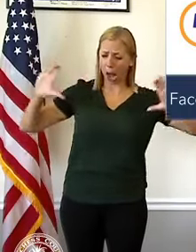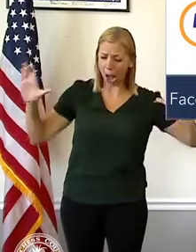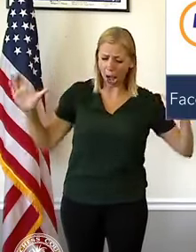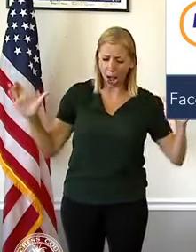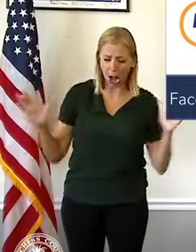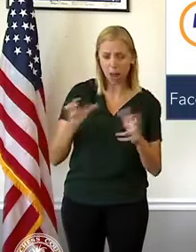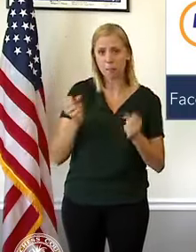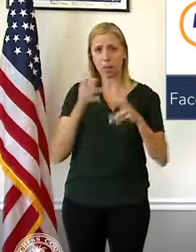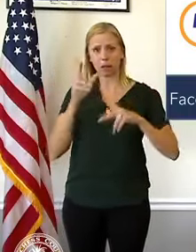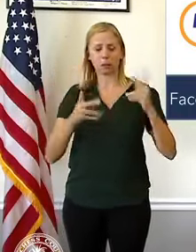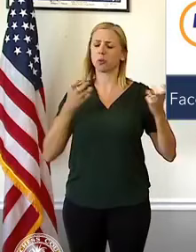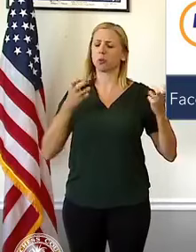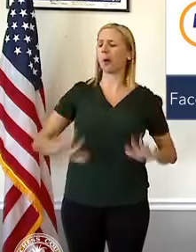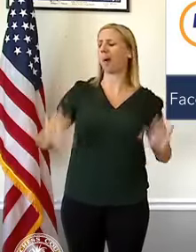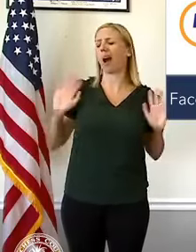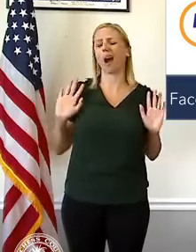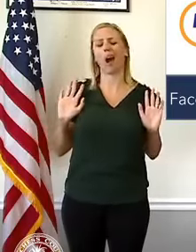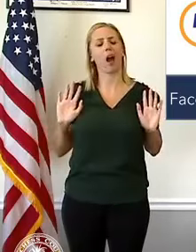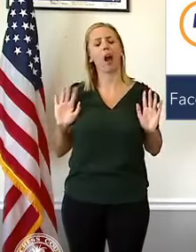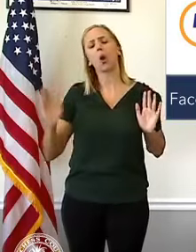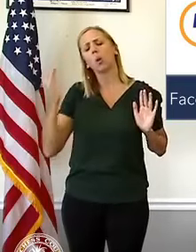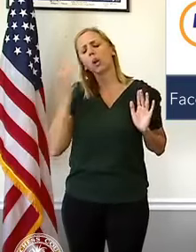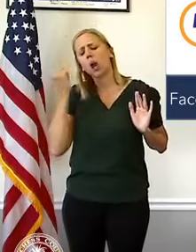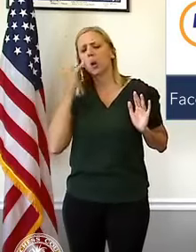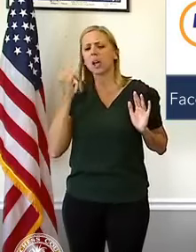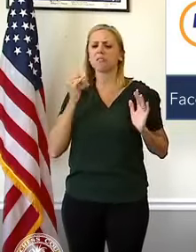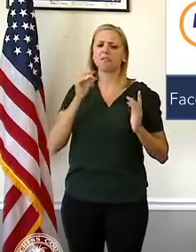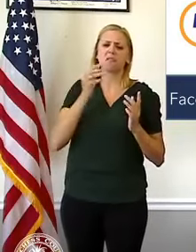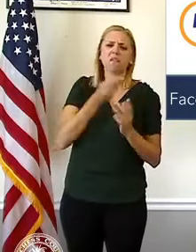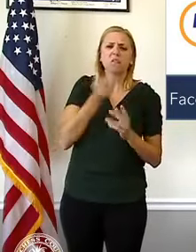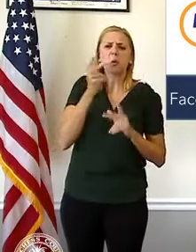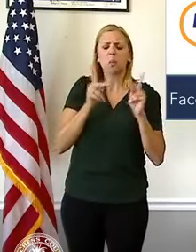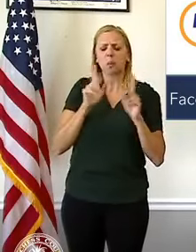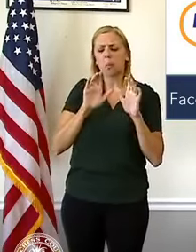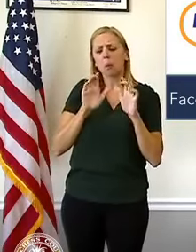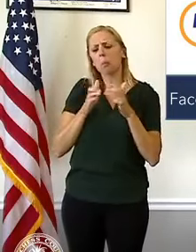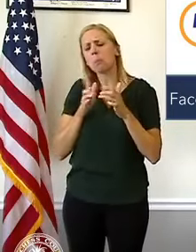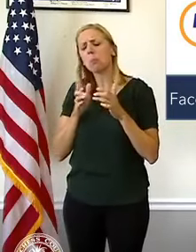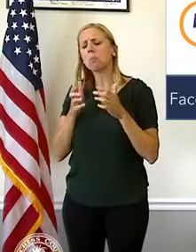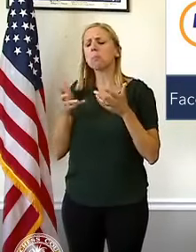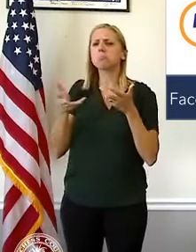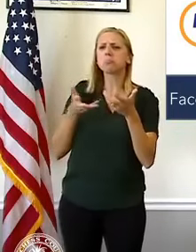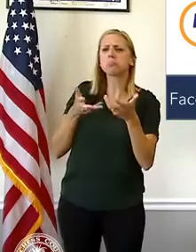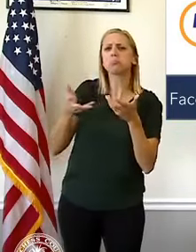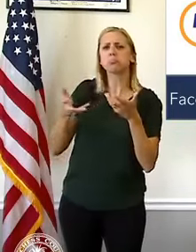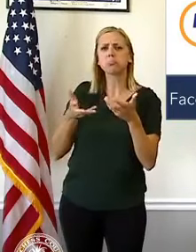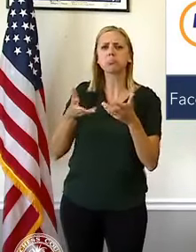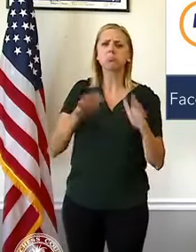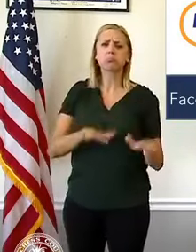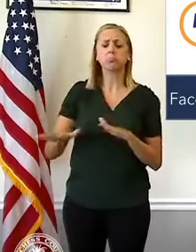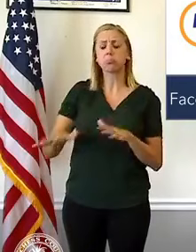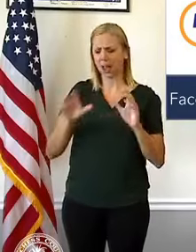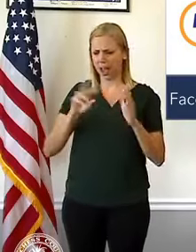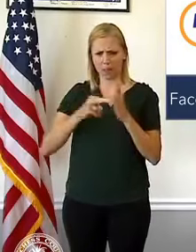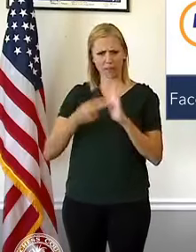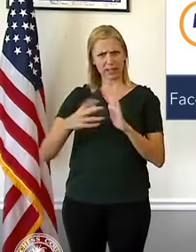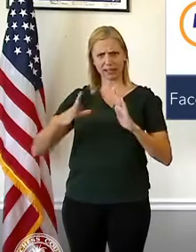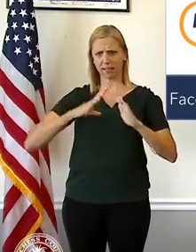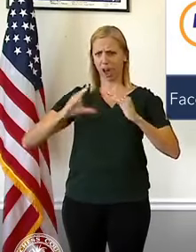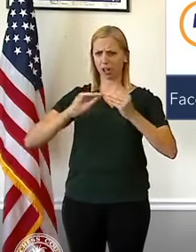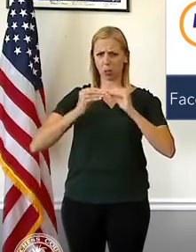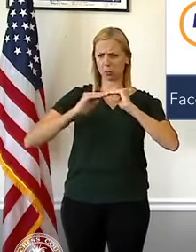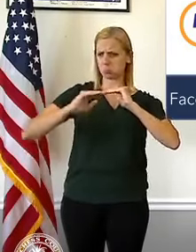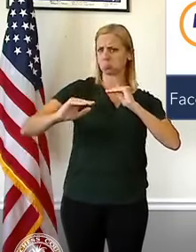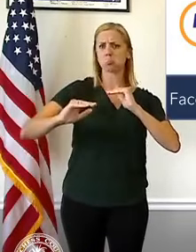proximity when you're sort of casual and interacting with one another. We know that happens, and we just don't want to be in a position where the curve is no longer